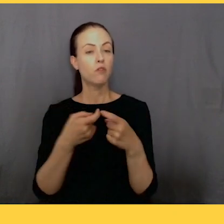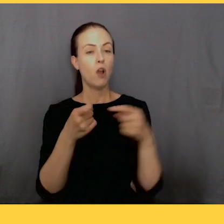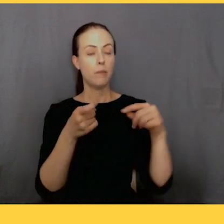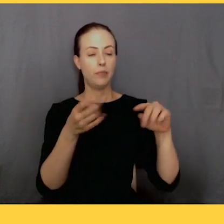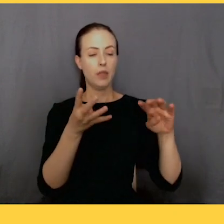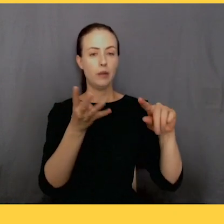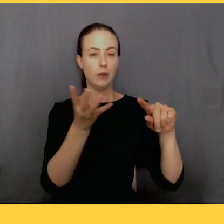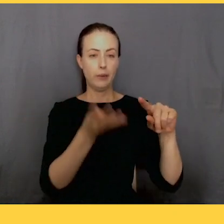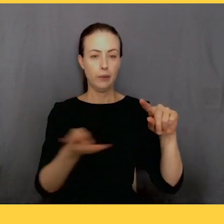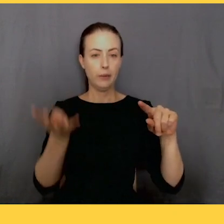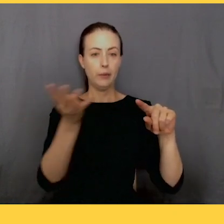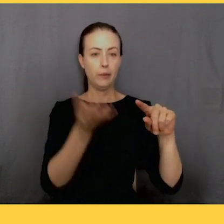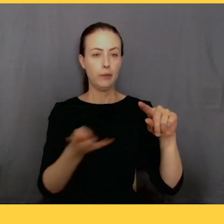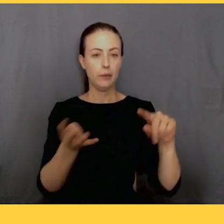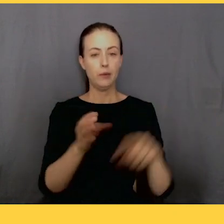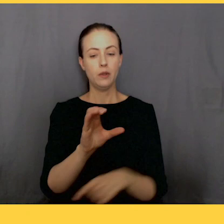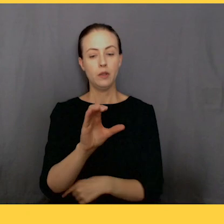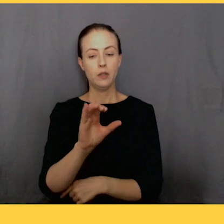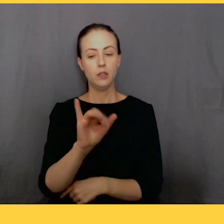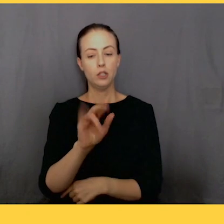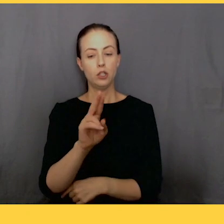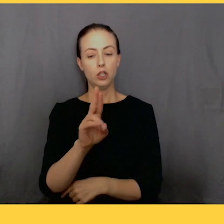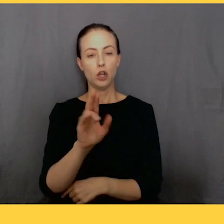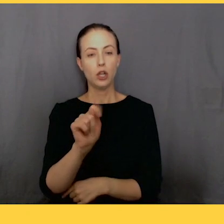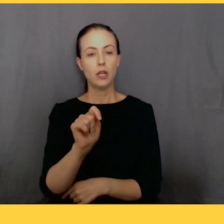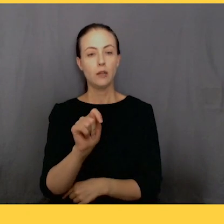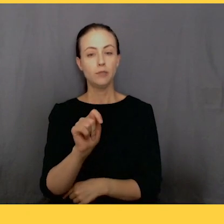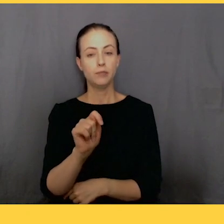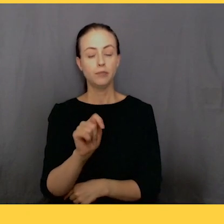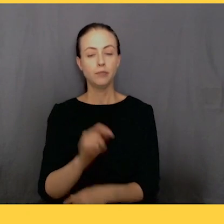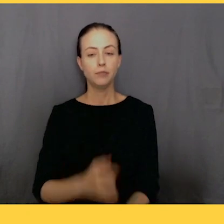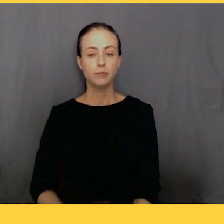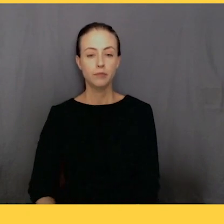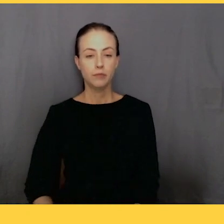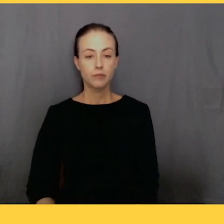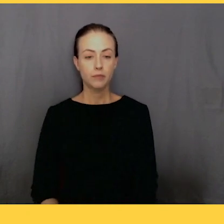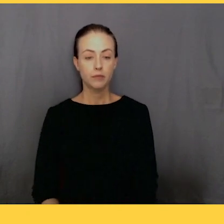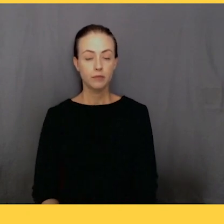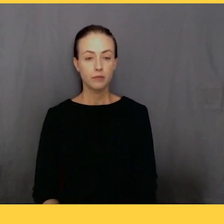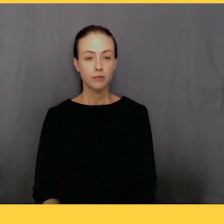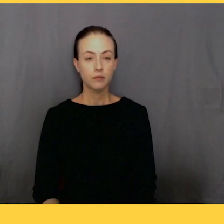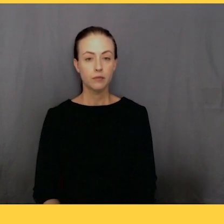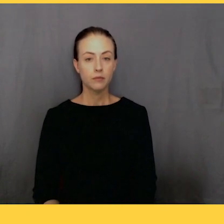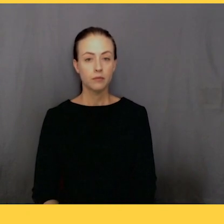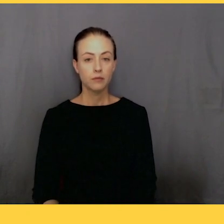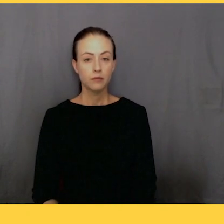by PSPS. If we could go to the next slide, please.